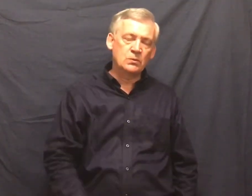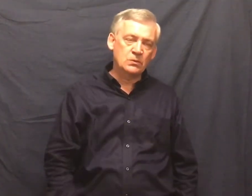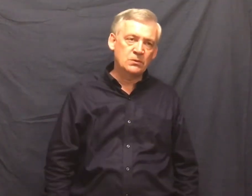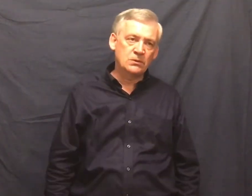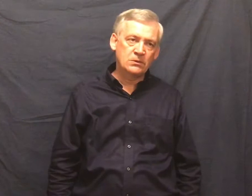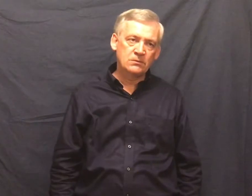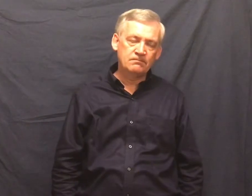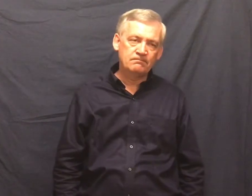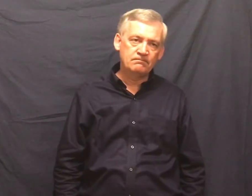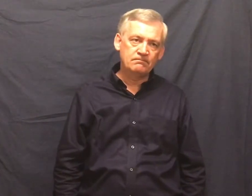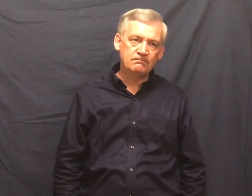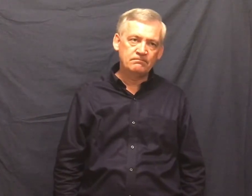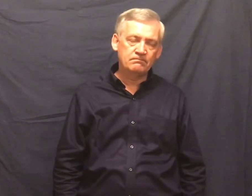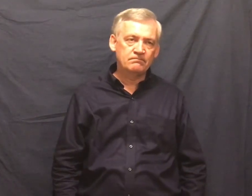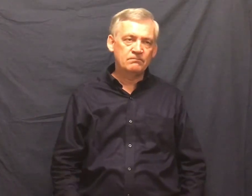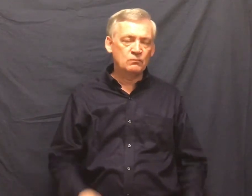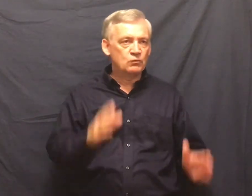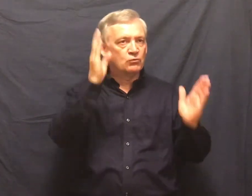Ain't gonna be no more trouble.